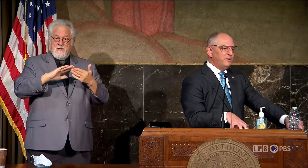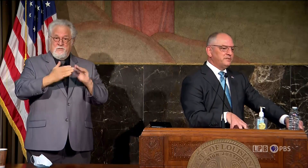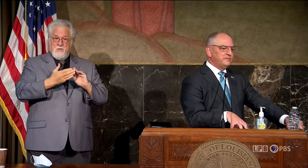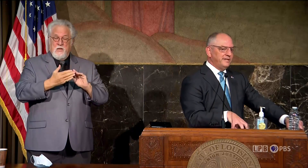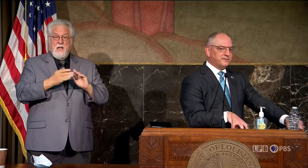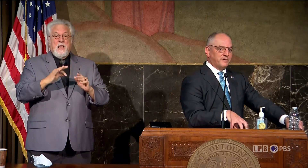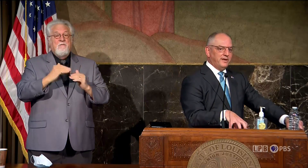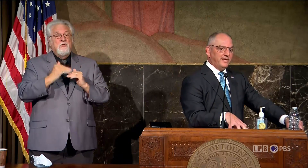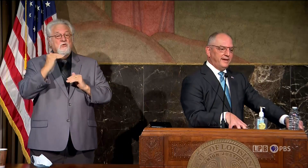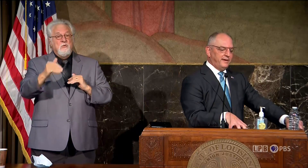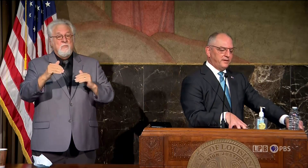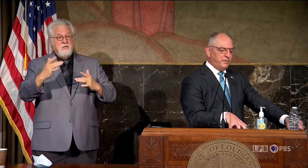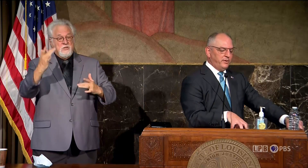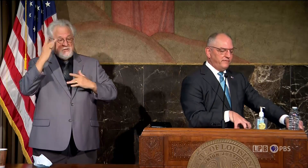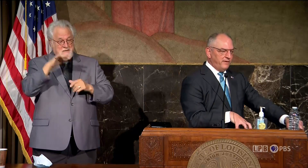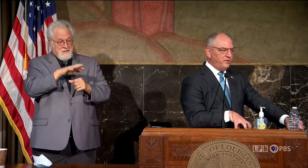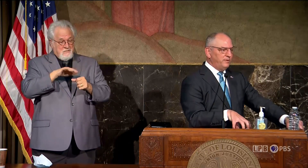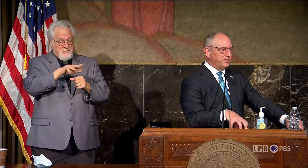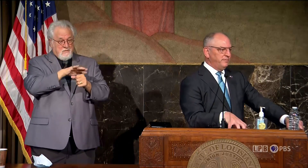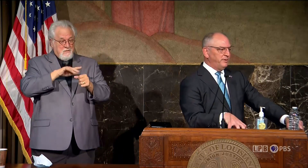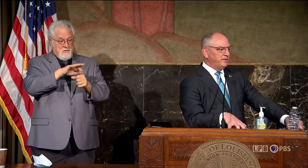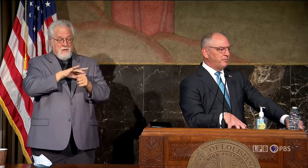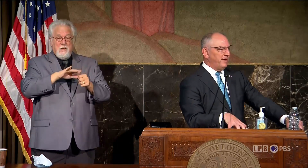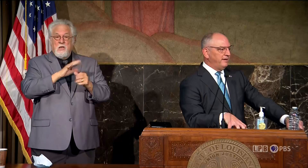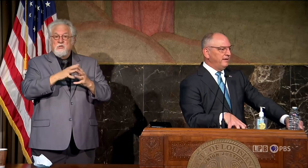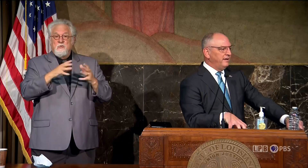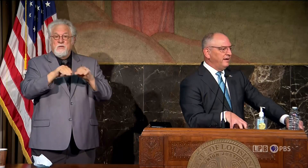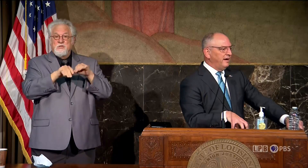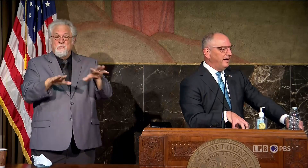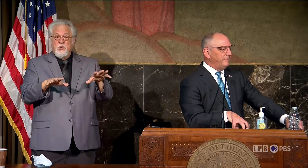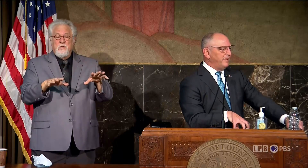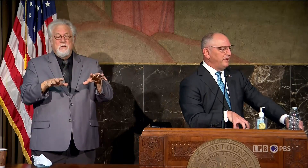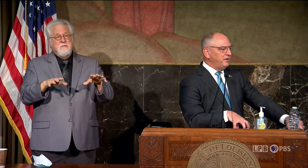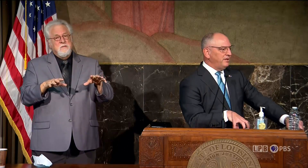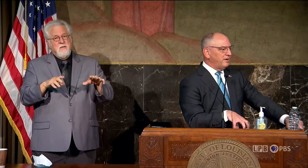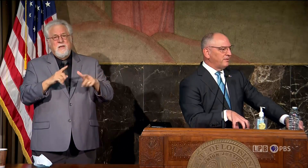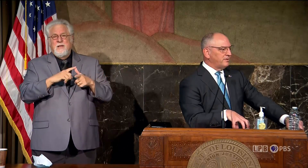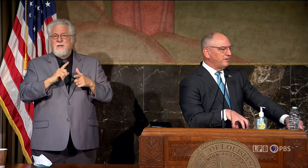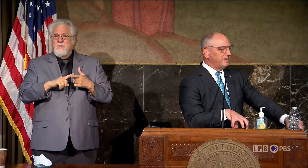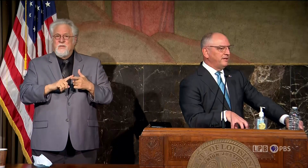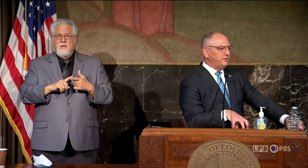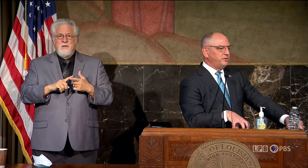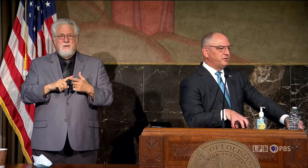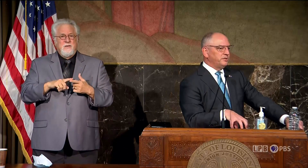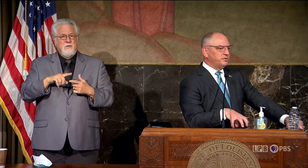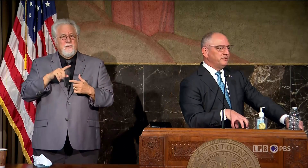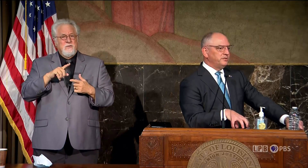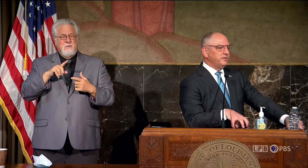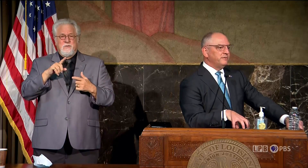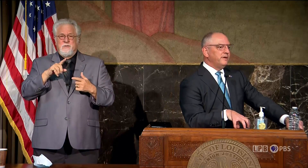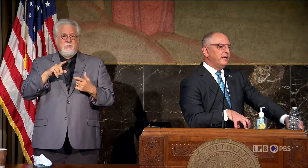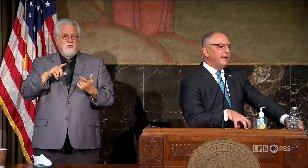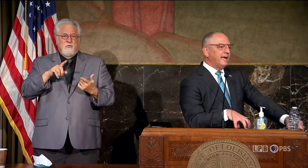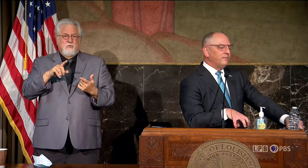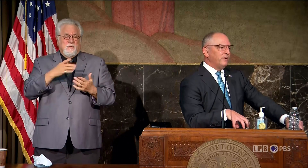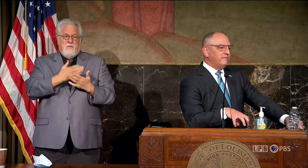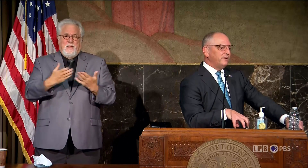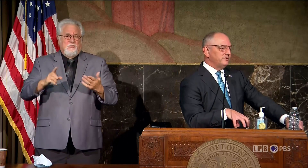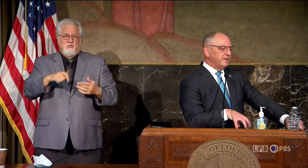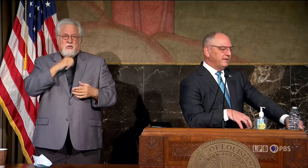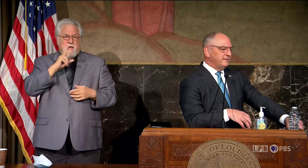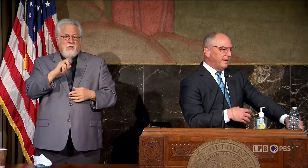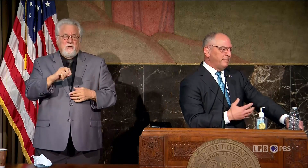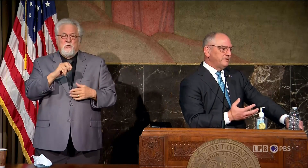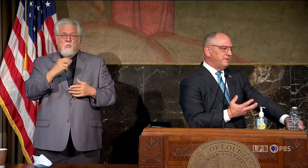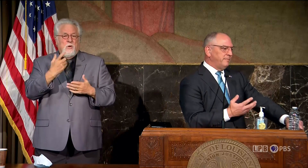have too much disease circulating in the community, if you have too much community spread, then there are certain things you just shouldn't do. And one of